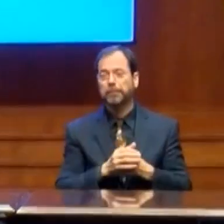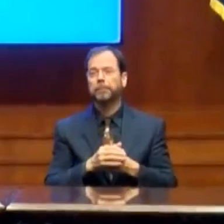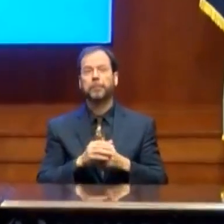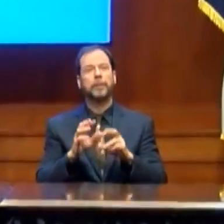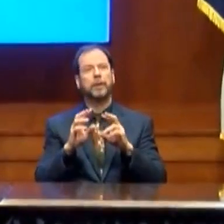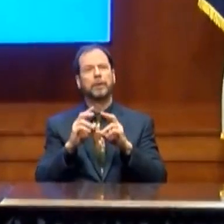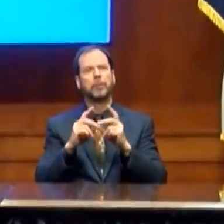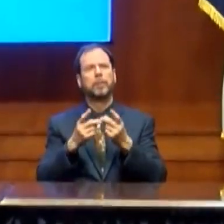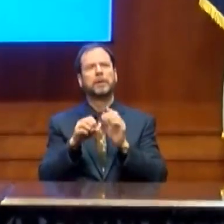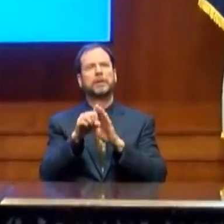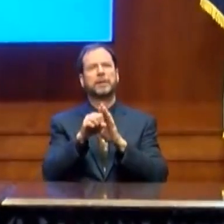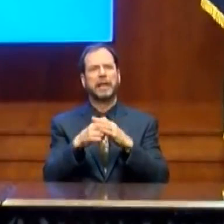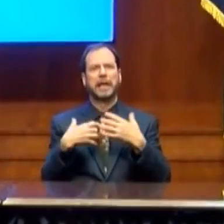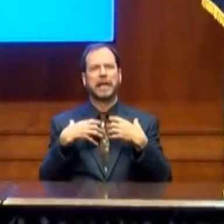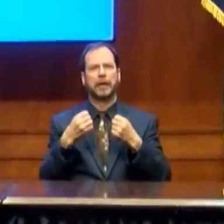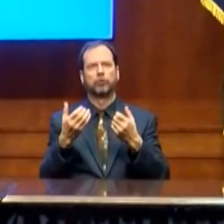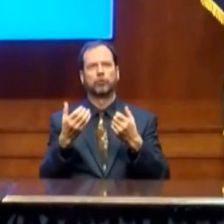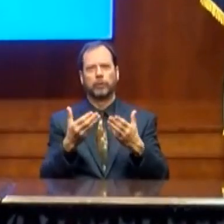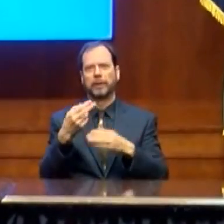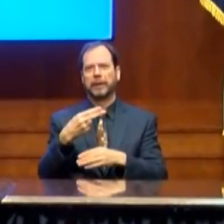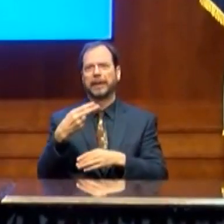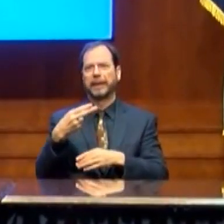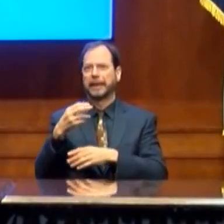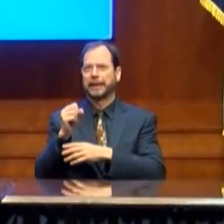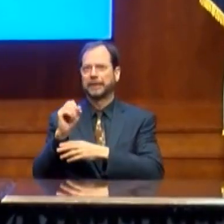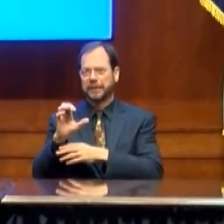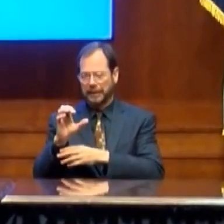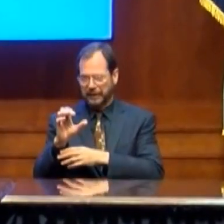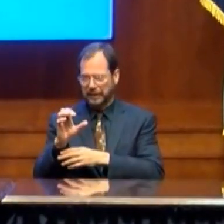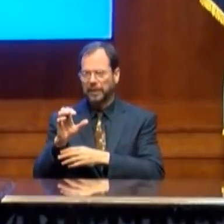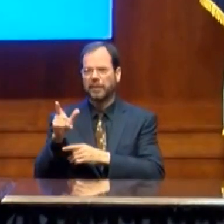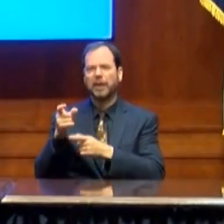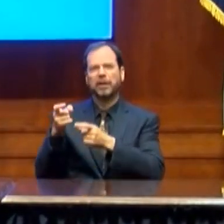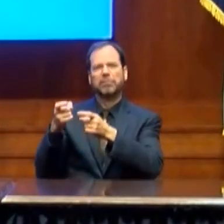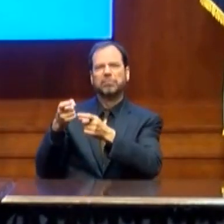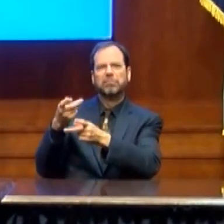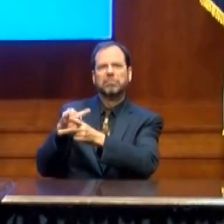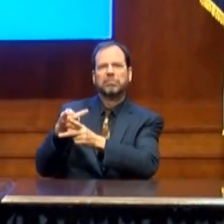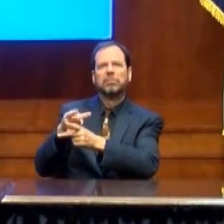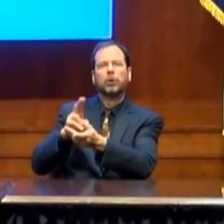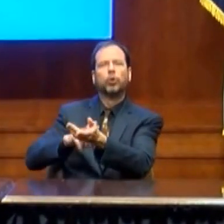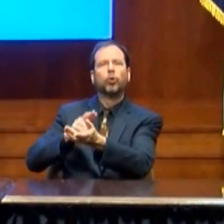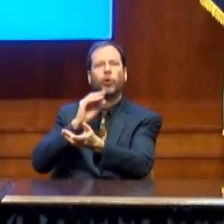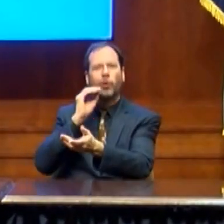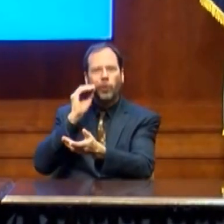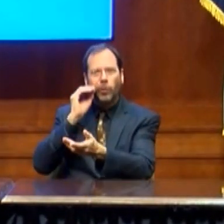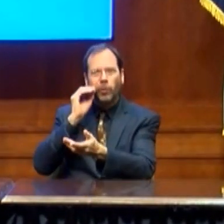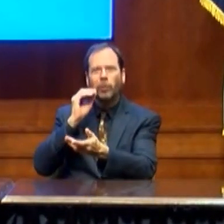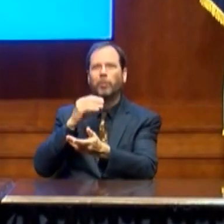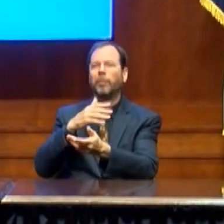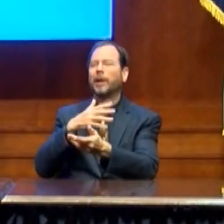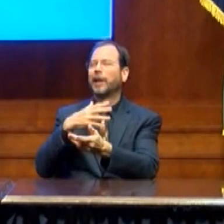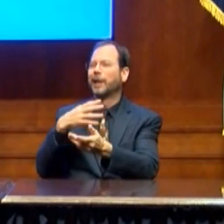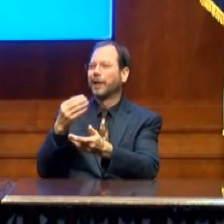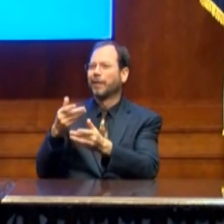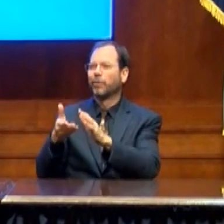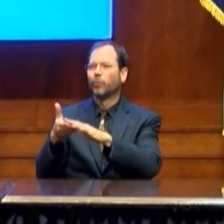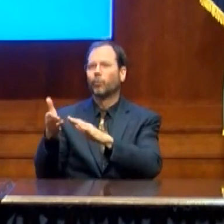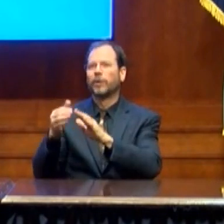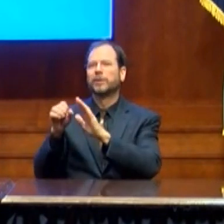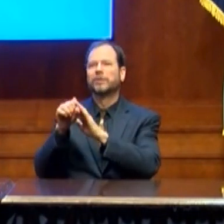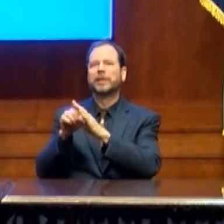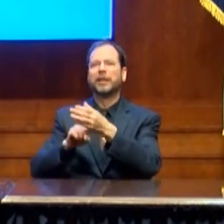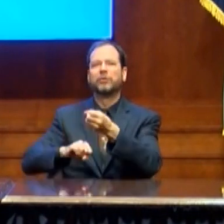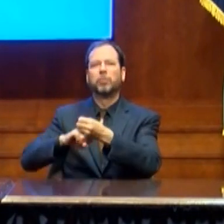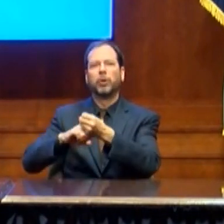that the Department of State Health Services and HHSC regulates the nursing homes and also runs